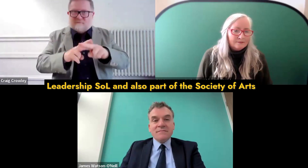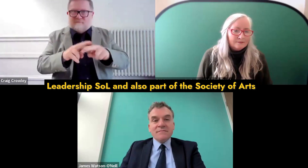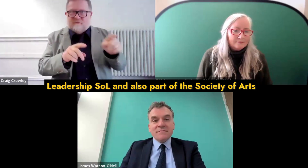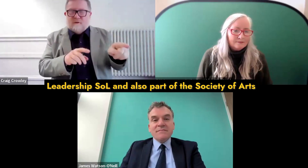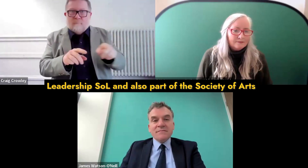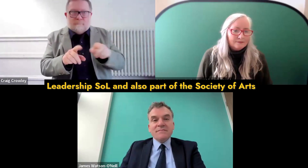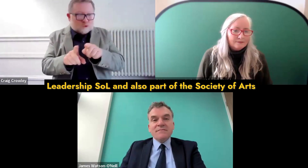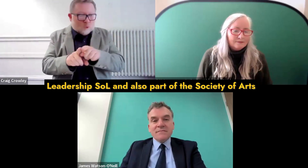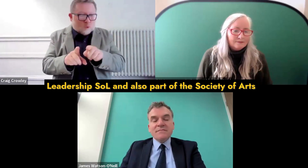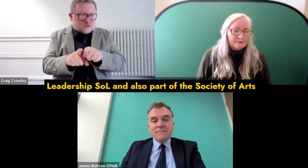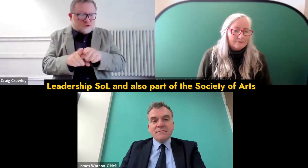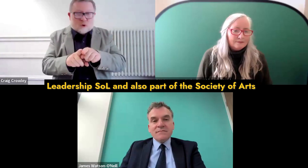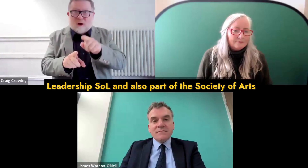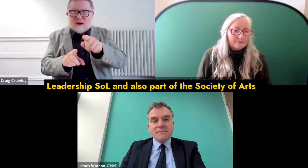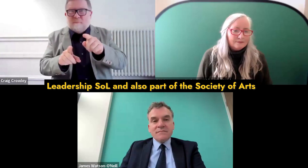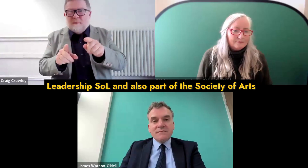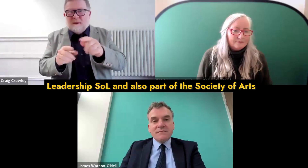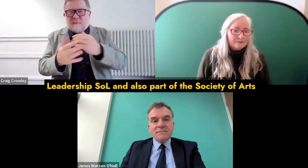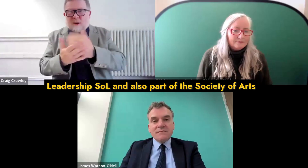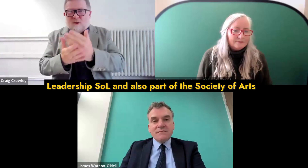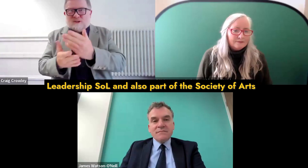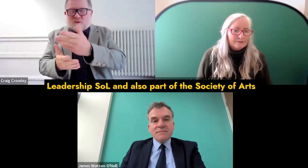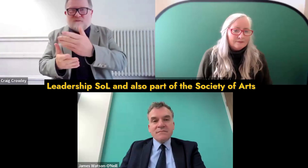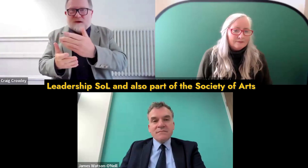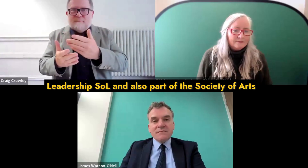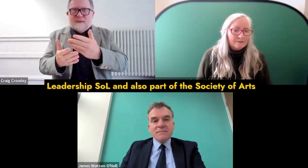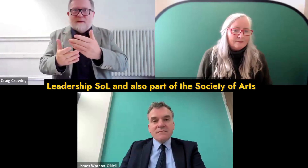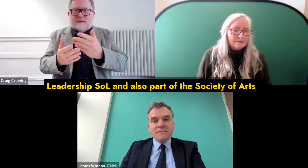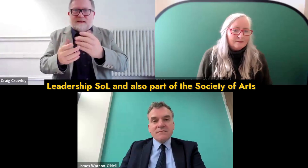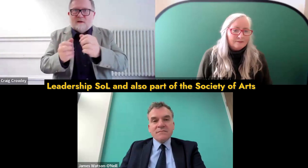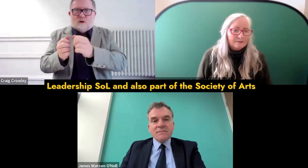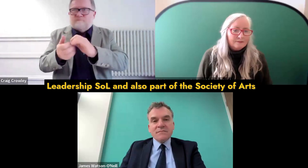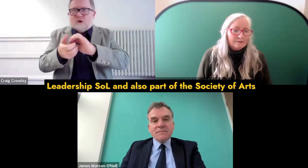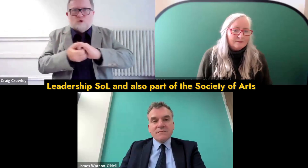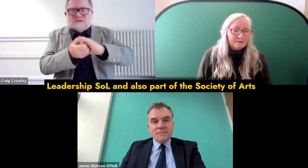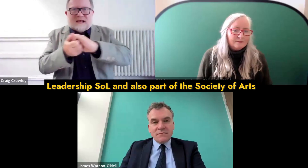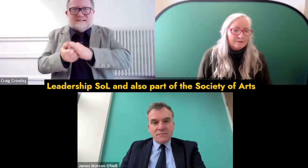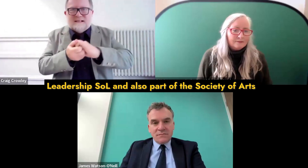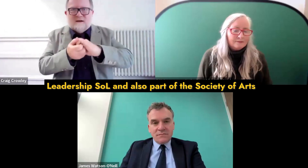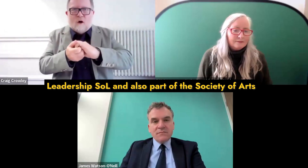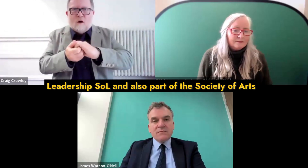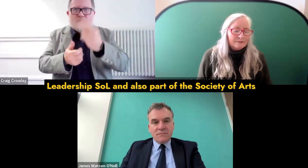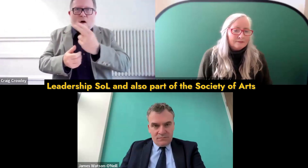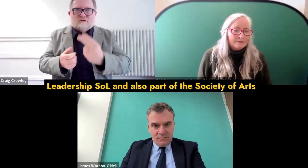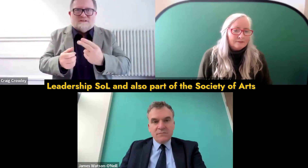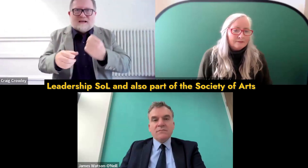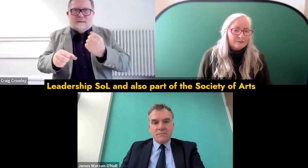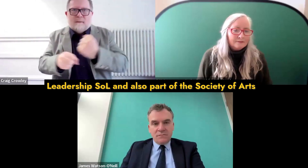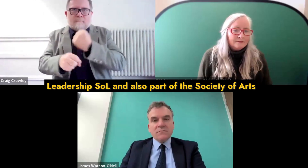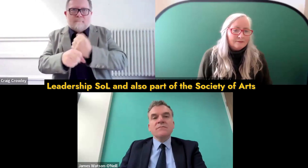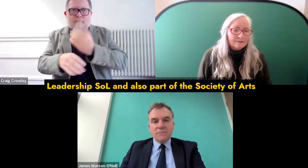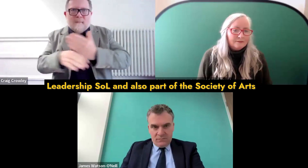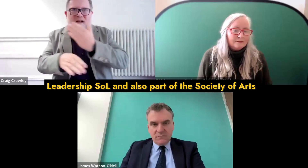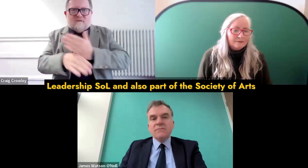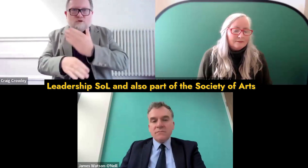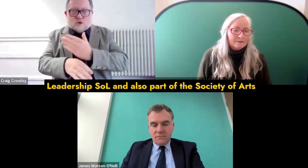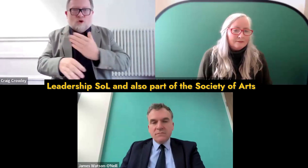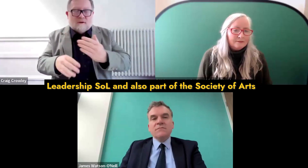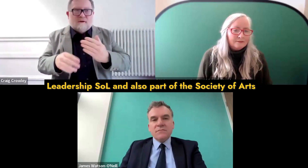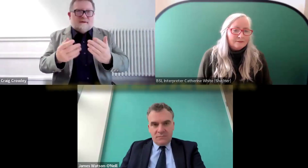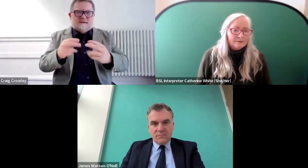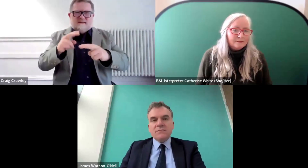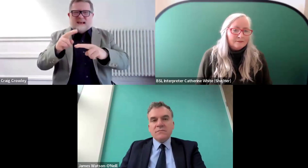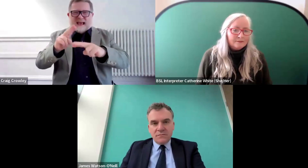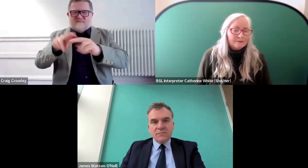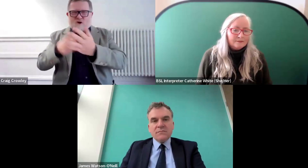Leadership, SLF, and also part of the Society of